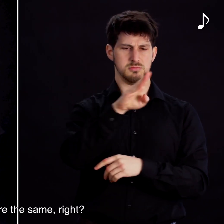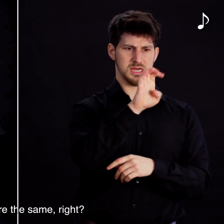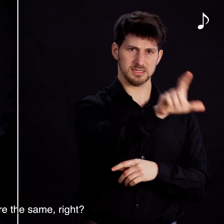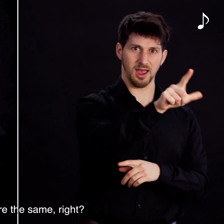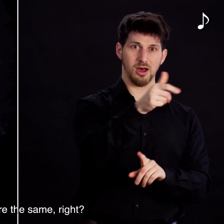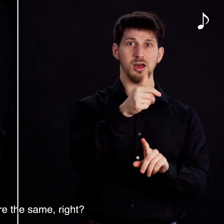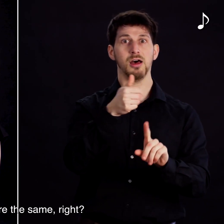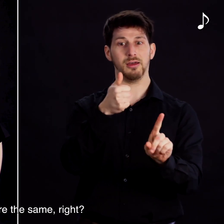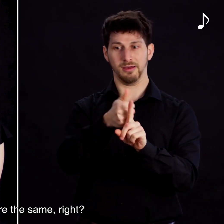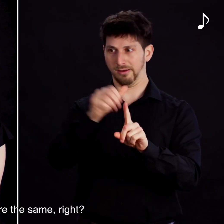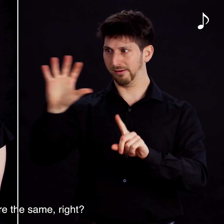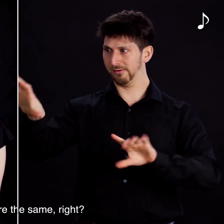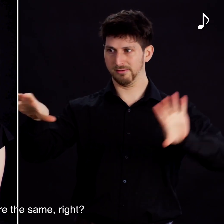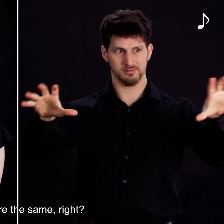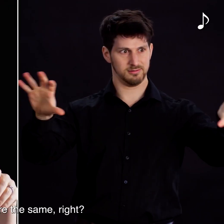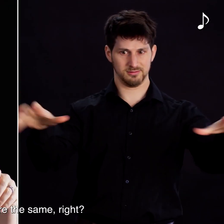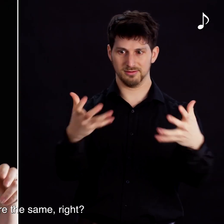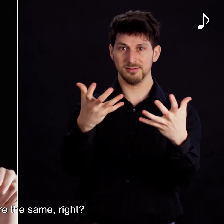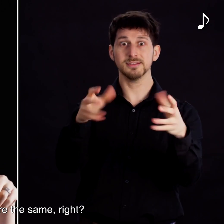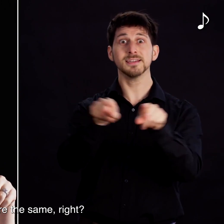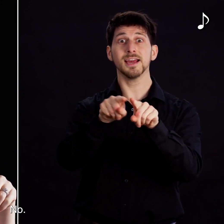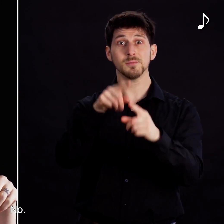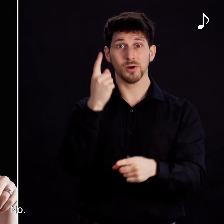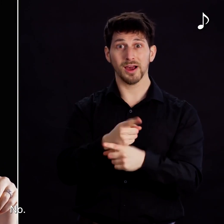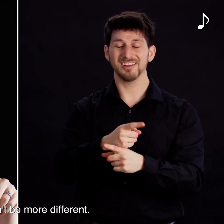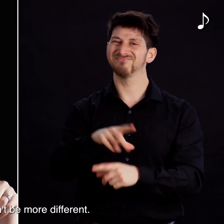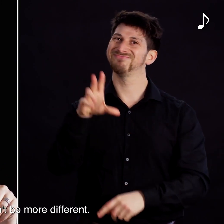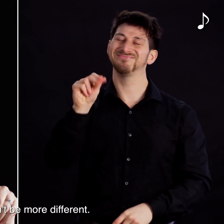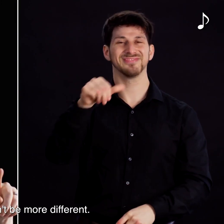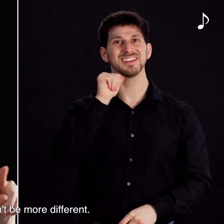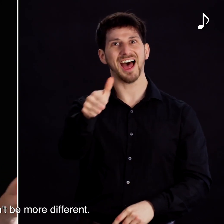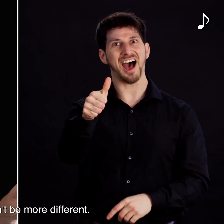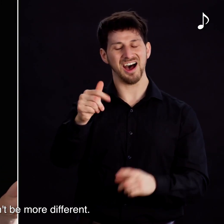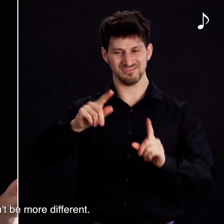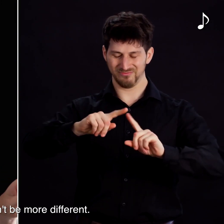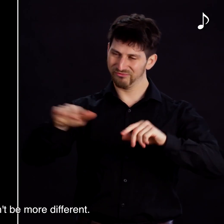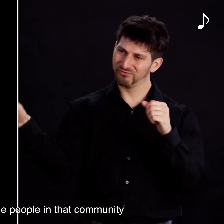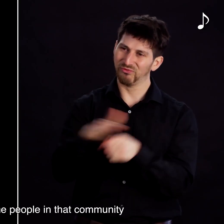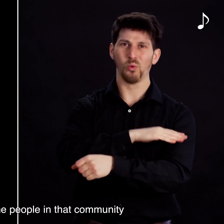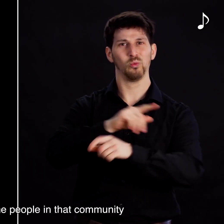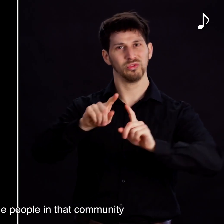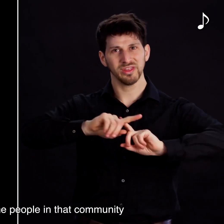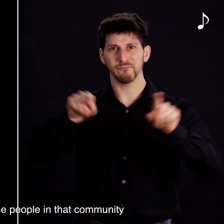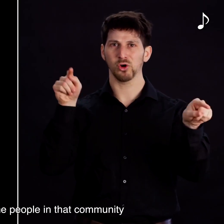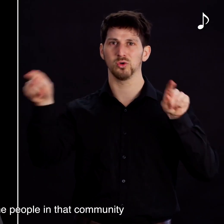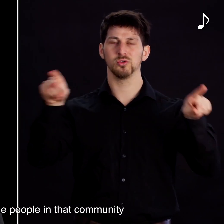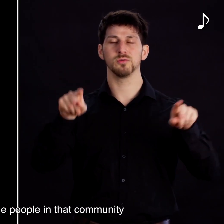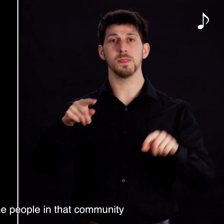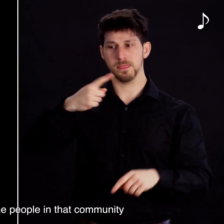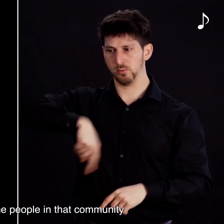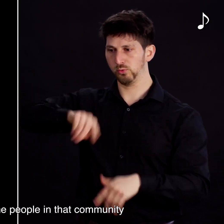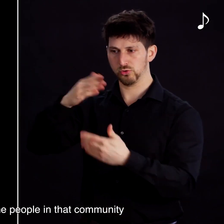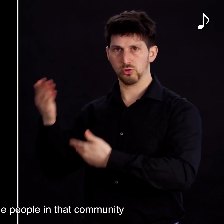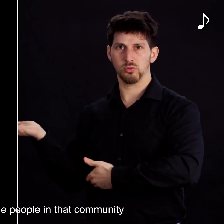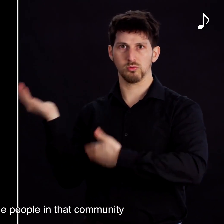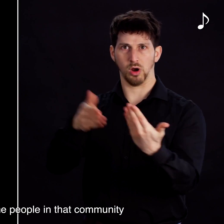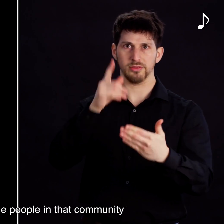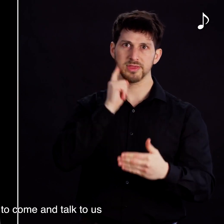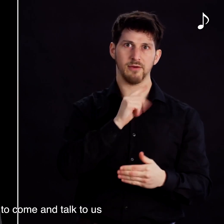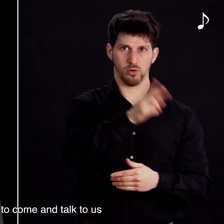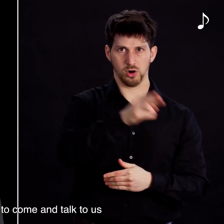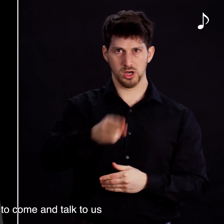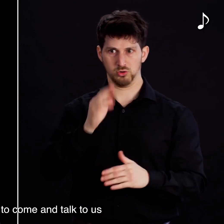Language. Well, they're the same, right? No, they couldn't be more different. We brought in some people from that community